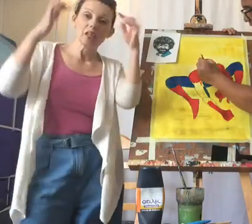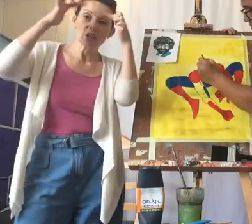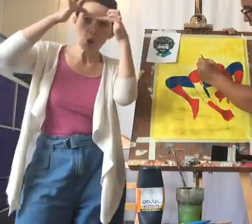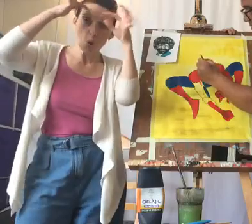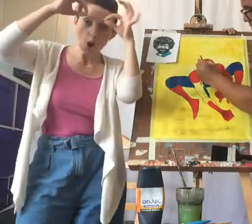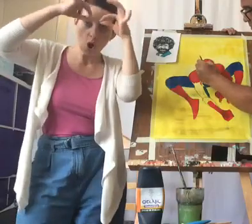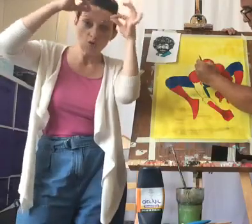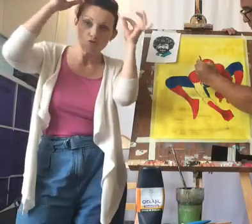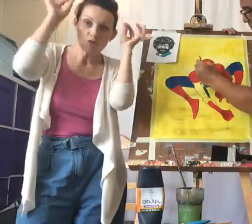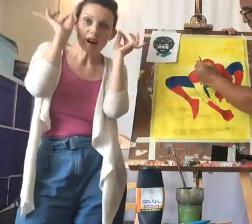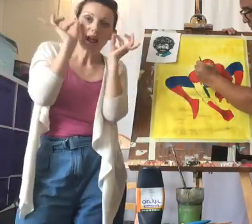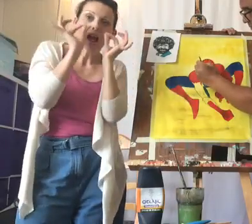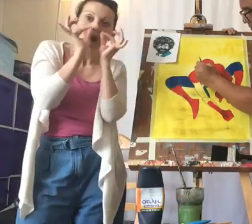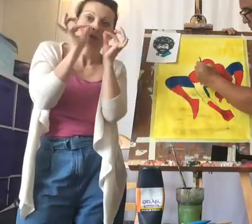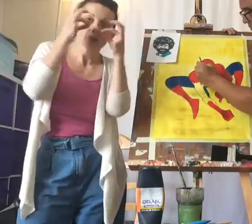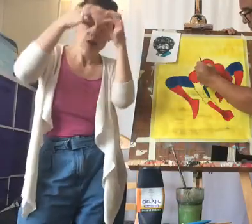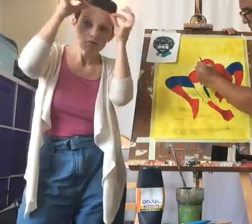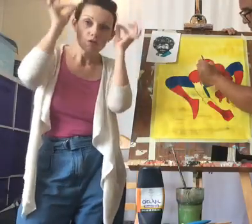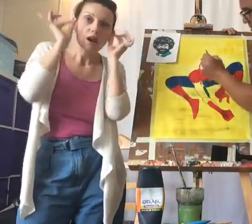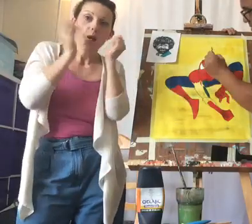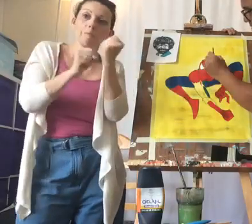getting that bit in the middle.